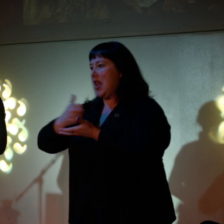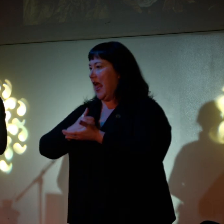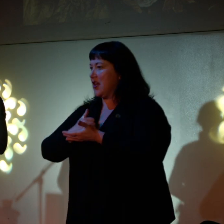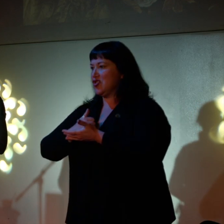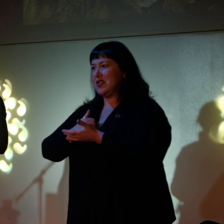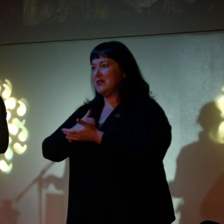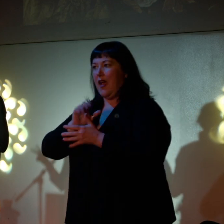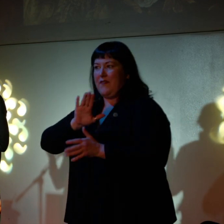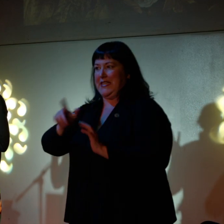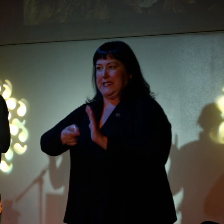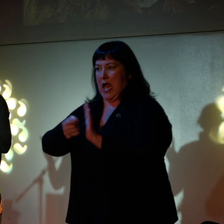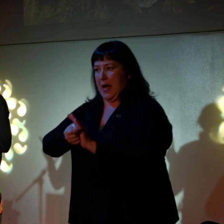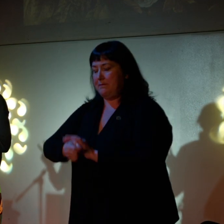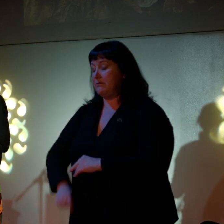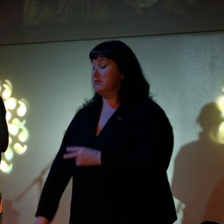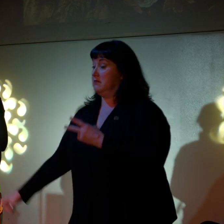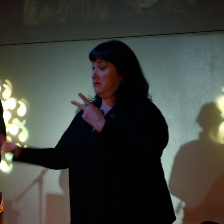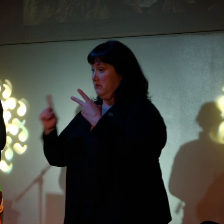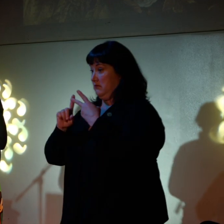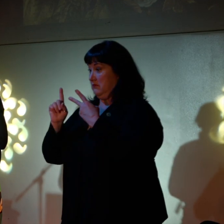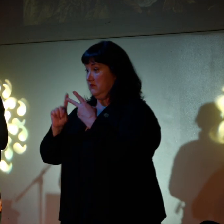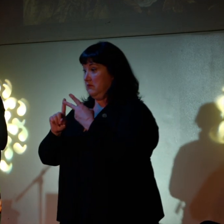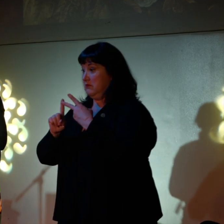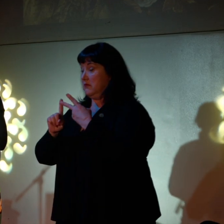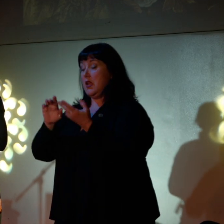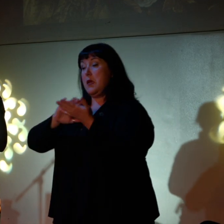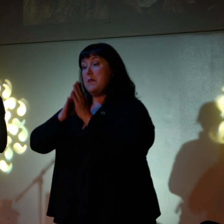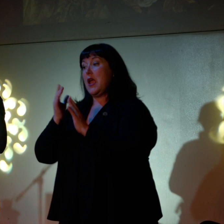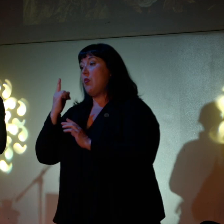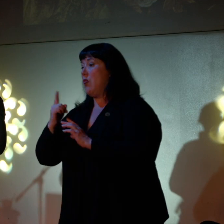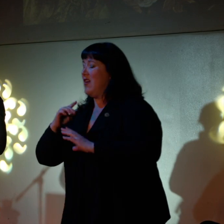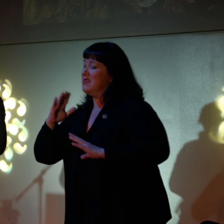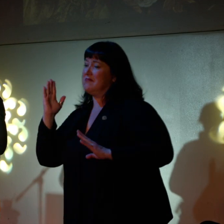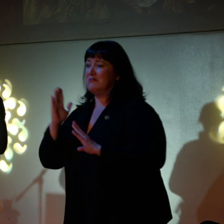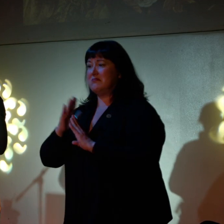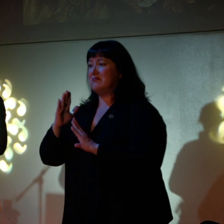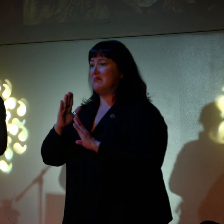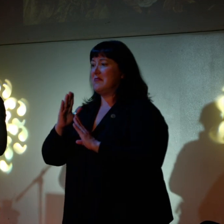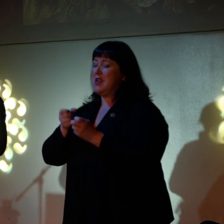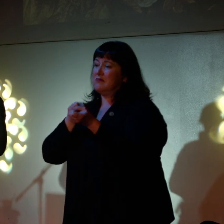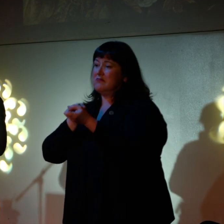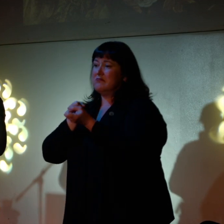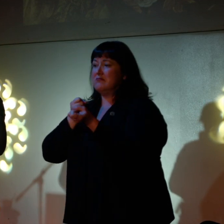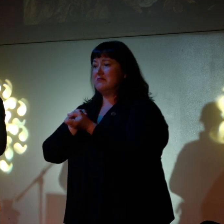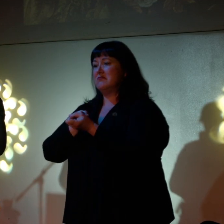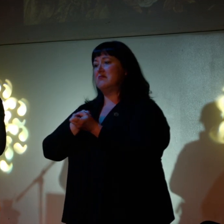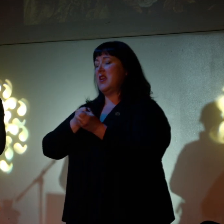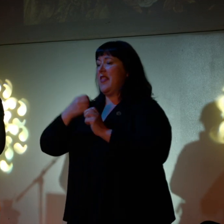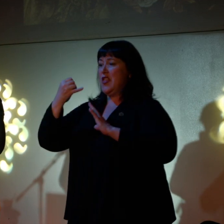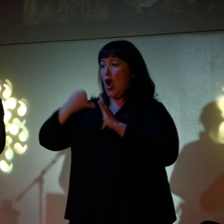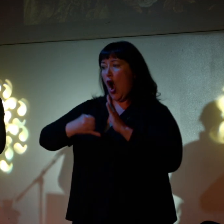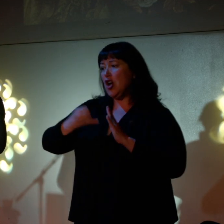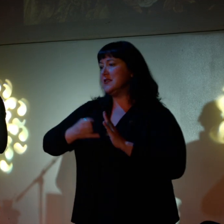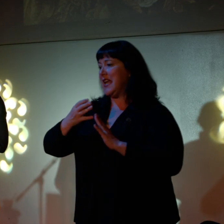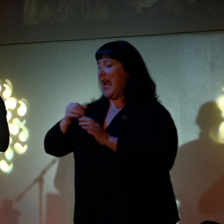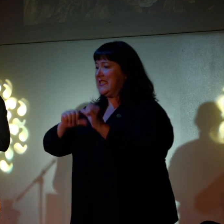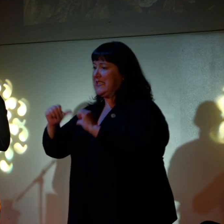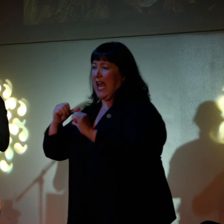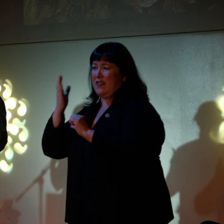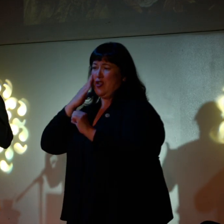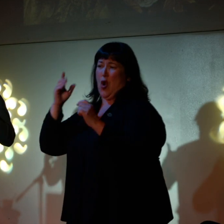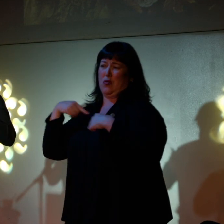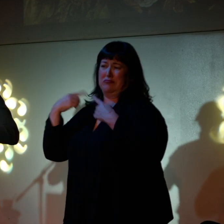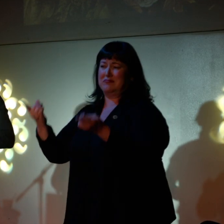day. Two, becoming one of the greatest patrons the arts and sciences have ever known.